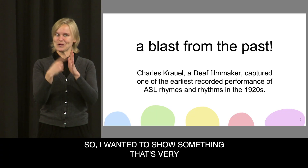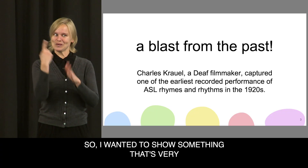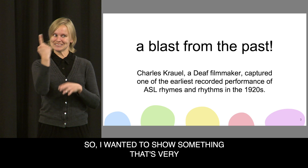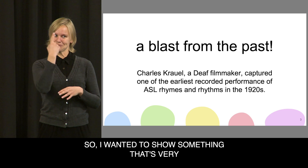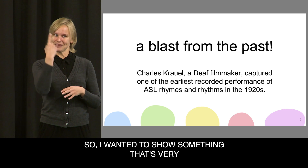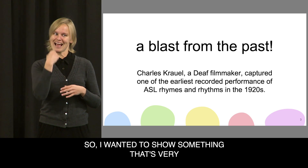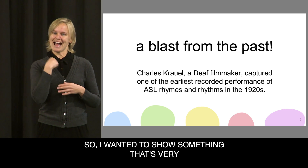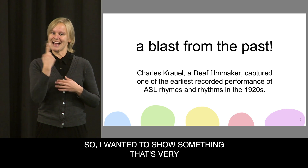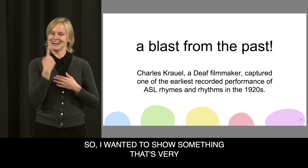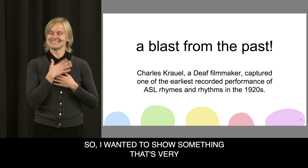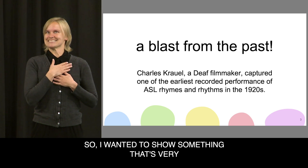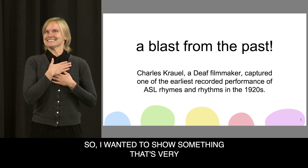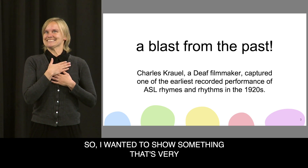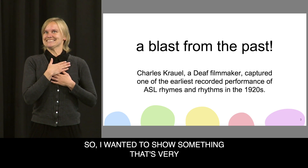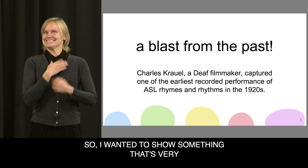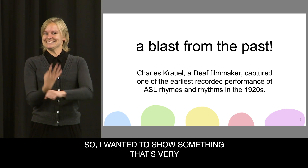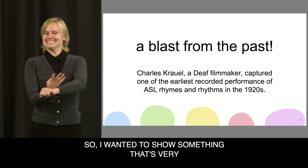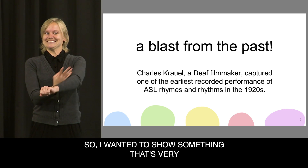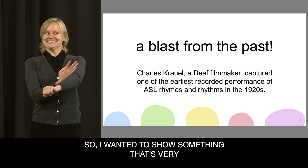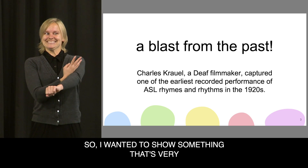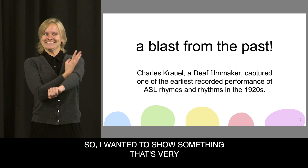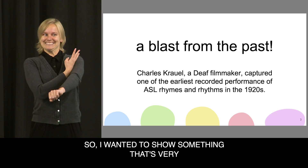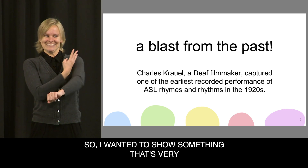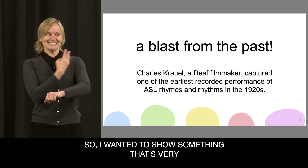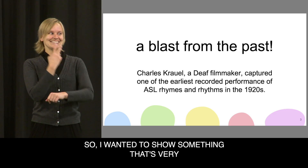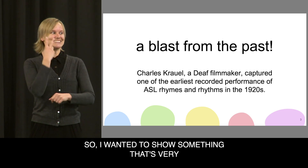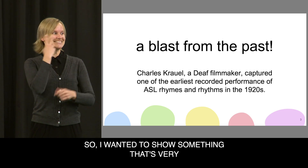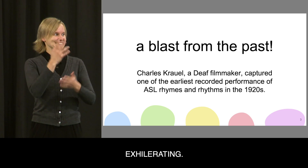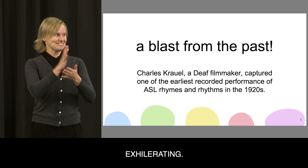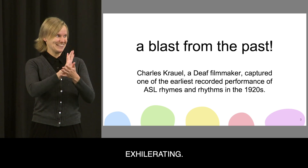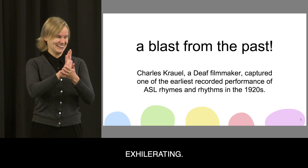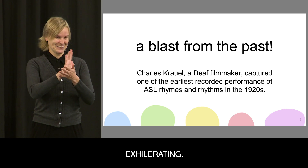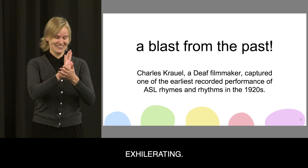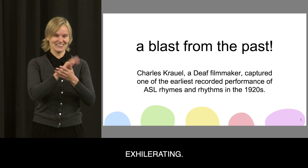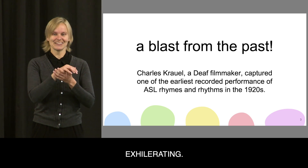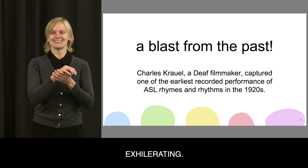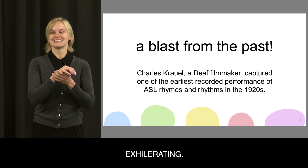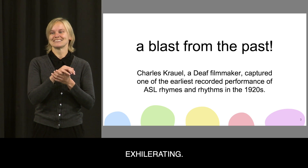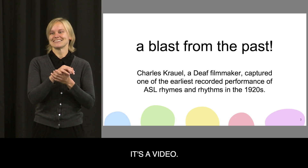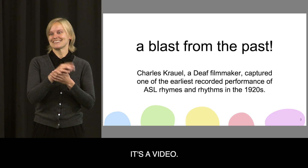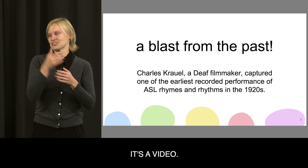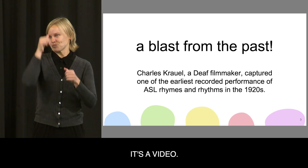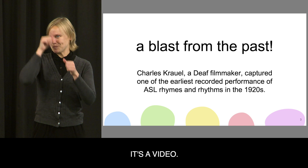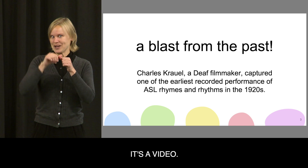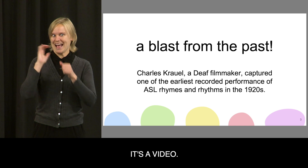So I wanted to show something that's very exhilarating. It's a video.